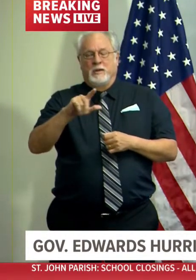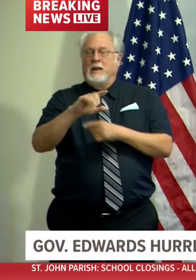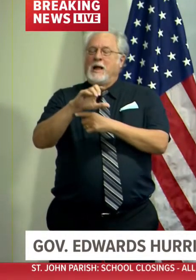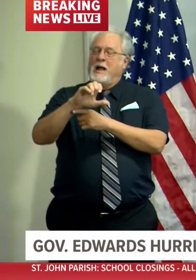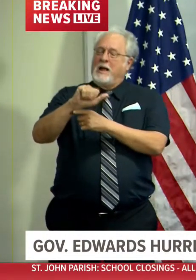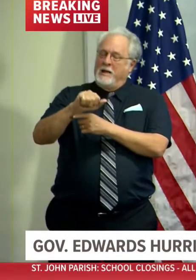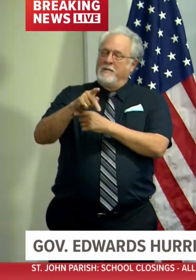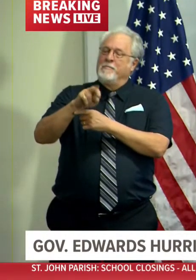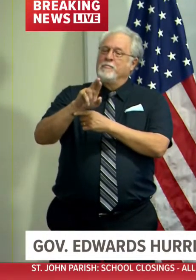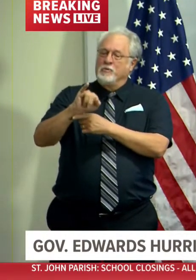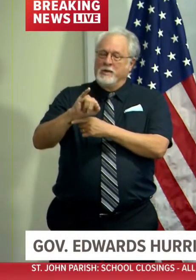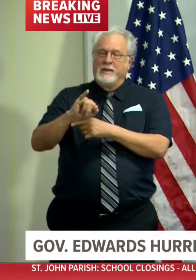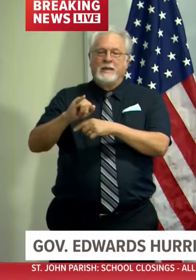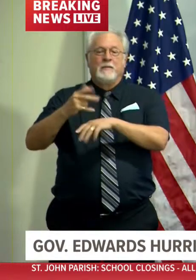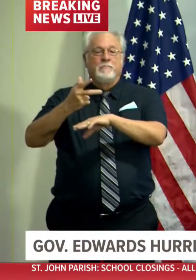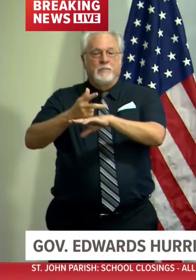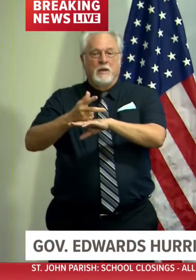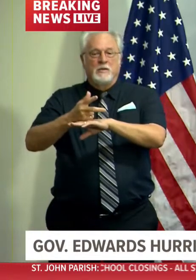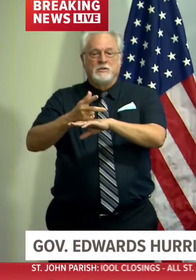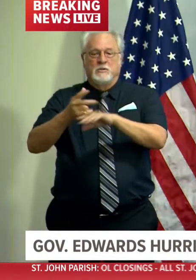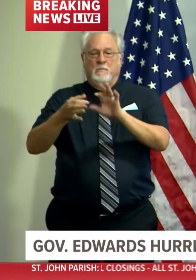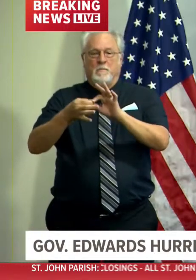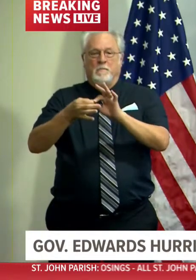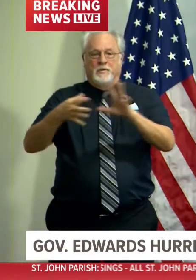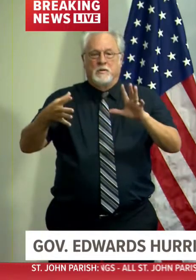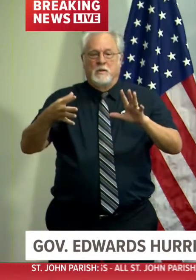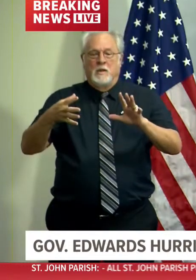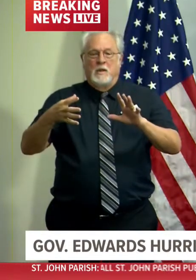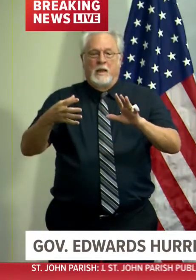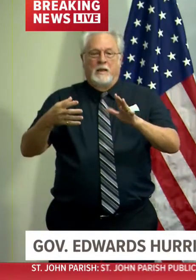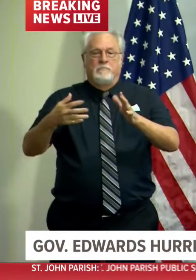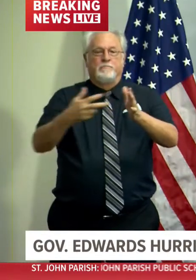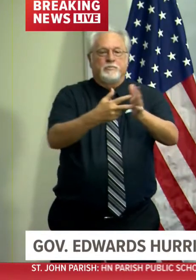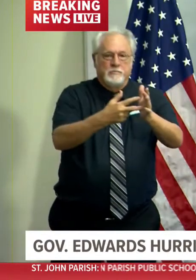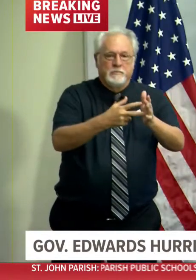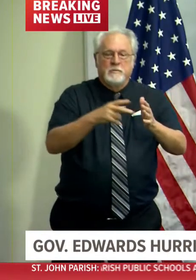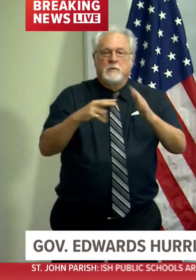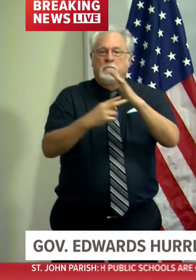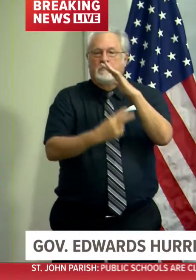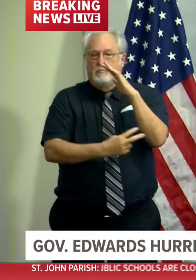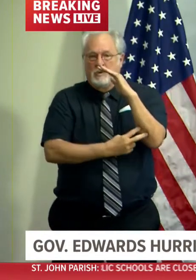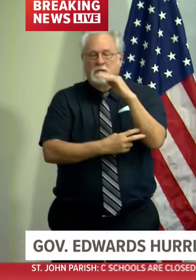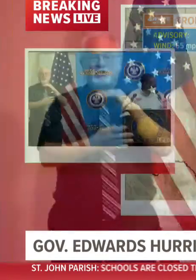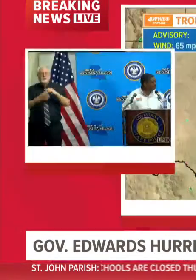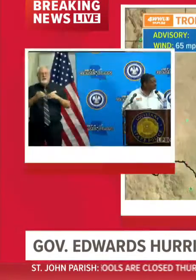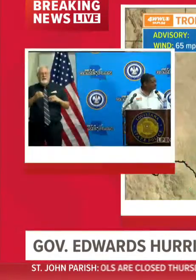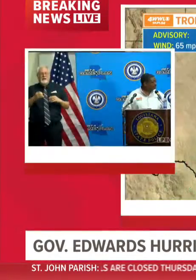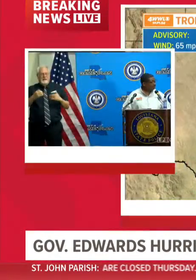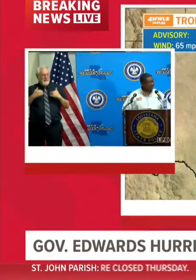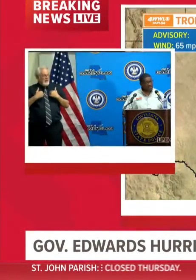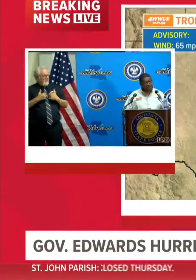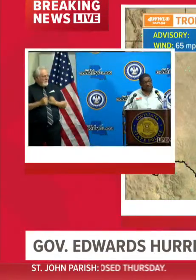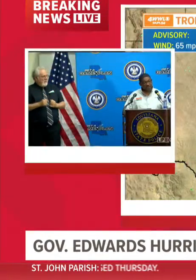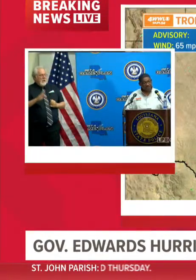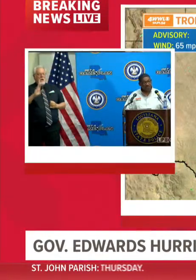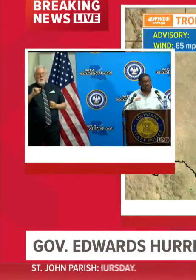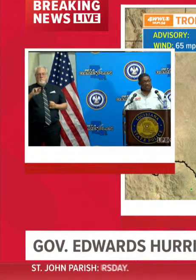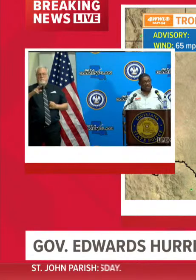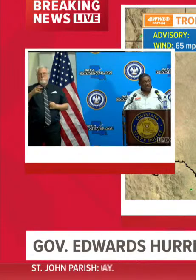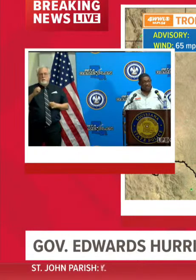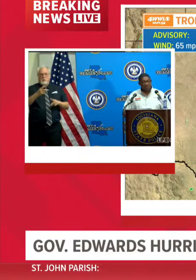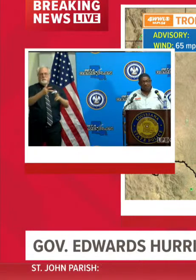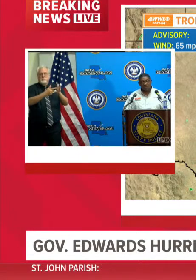dock and connected itself to our bridge. And just got a text, Governor, that the barge has been